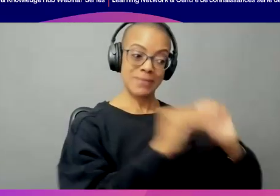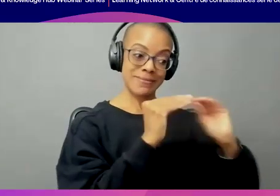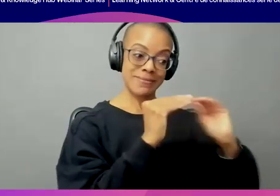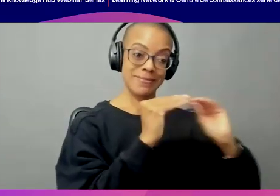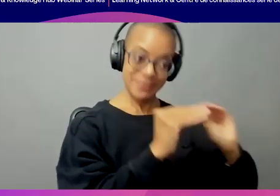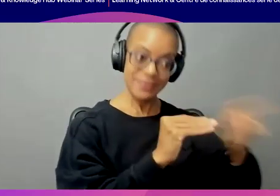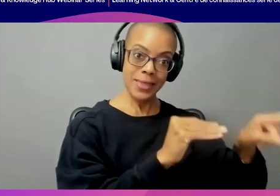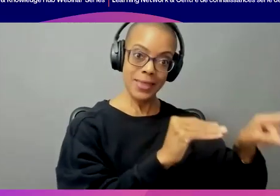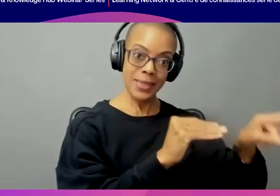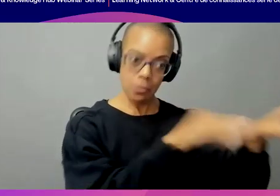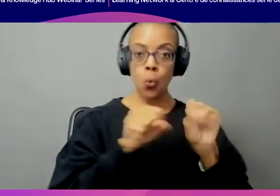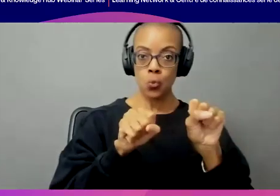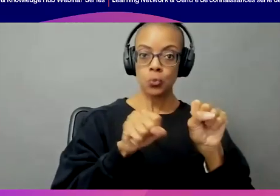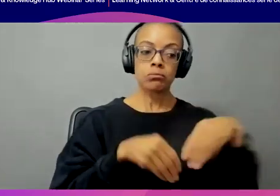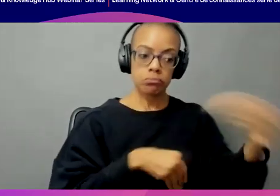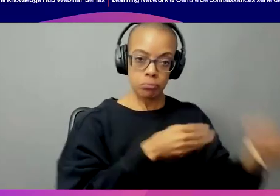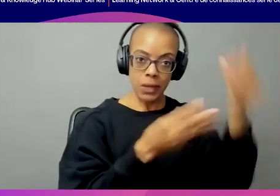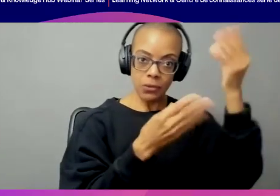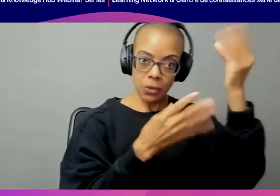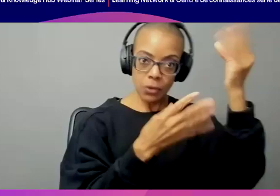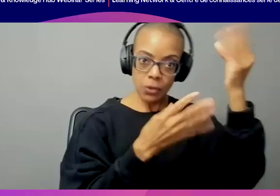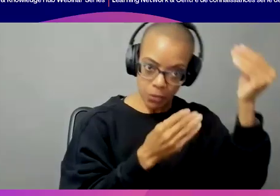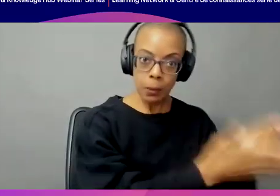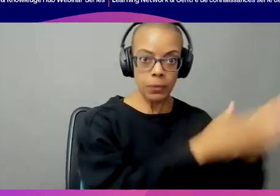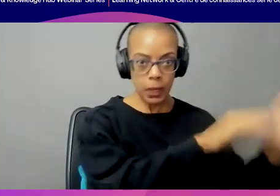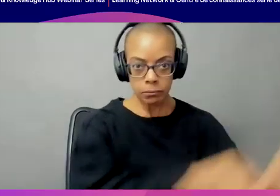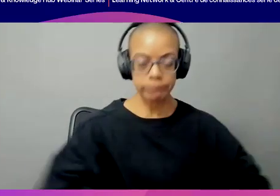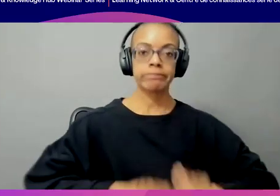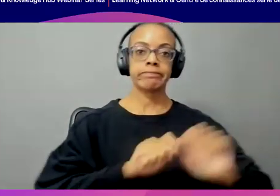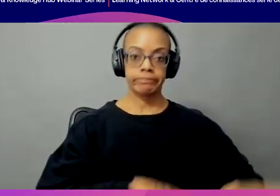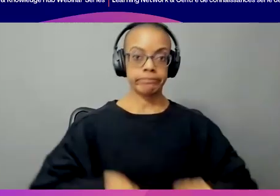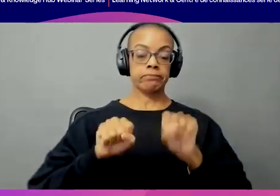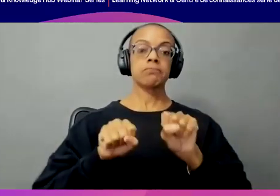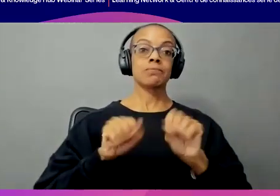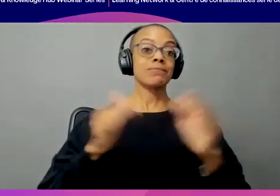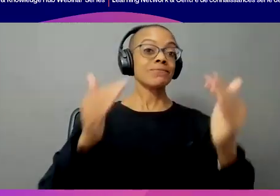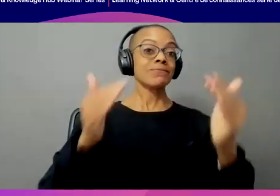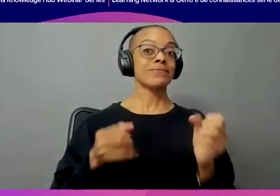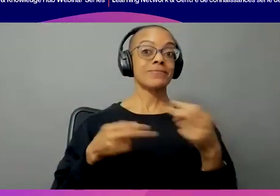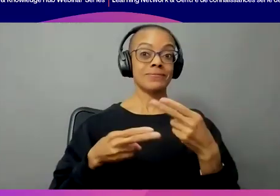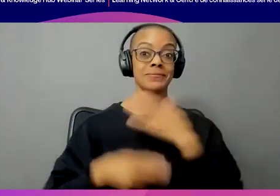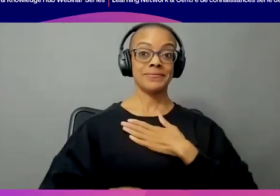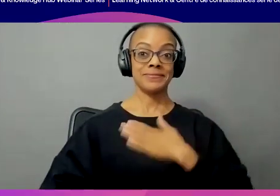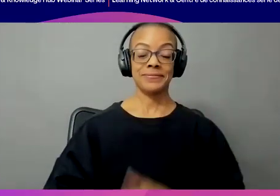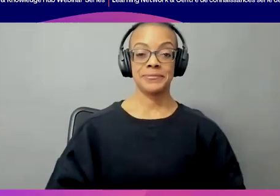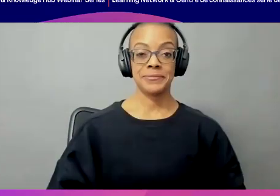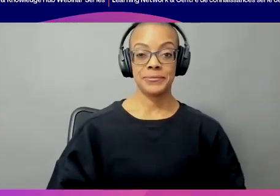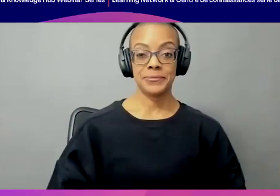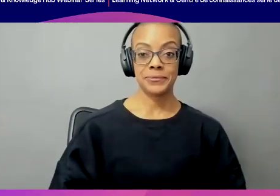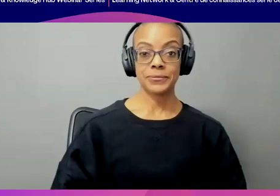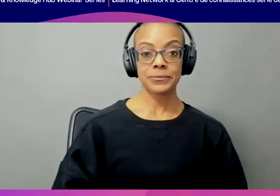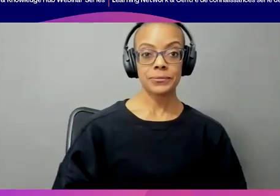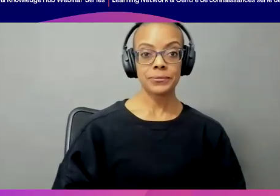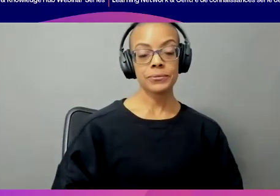training materials, which is also a very important part. And if we could go to the next one, we have